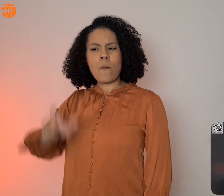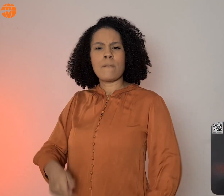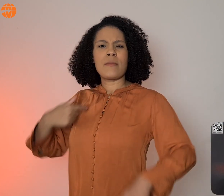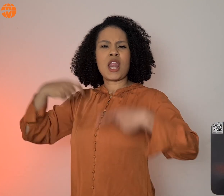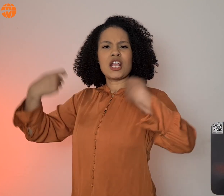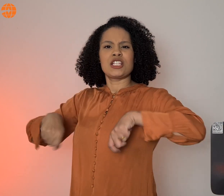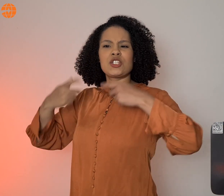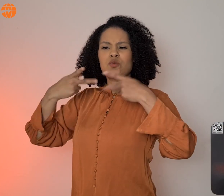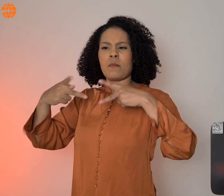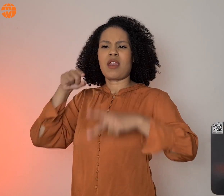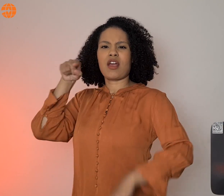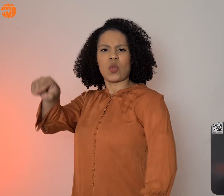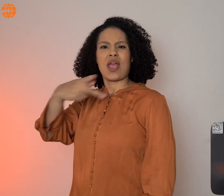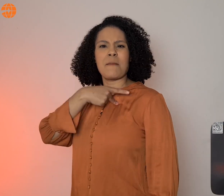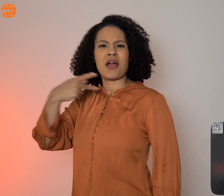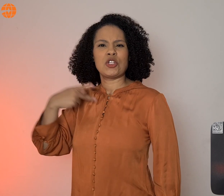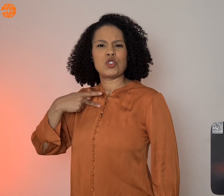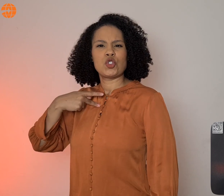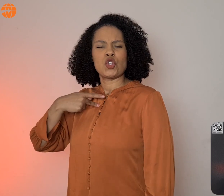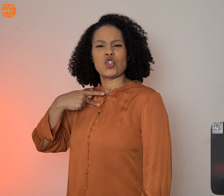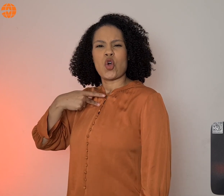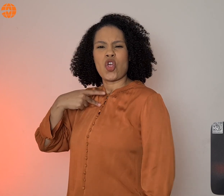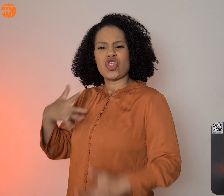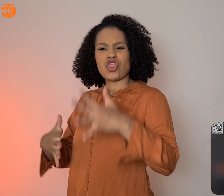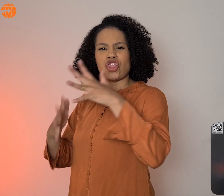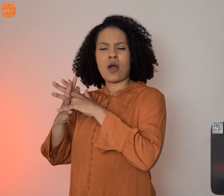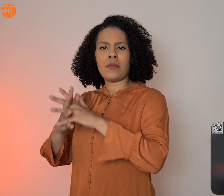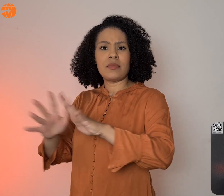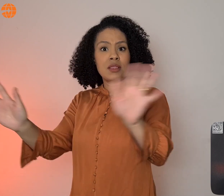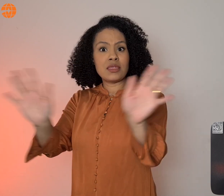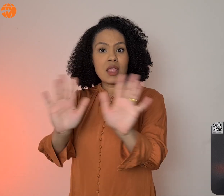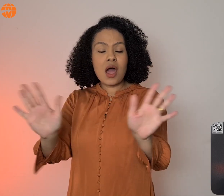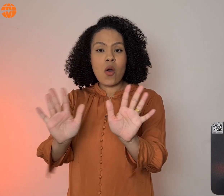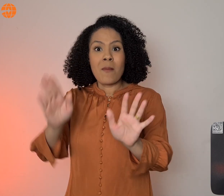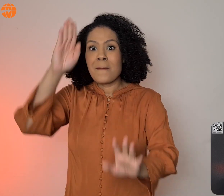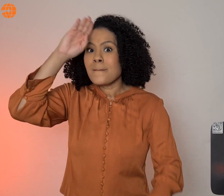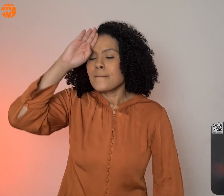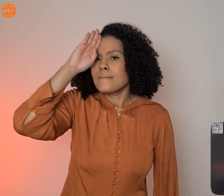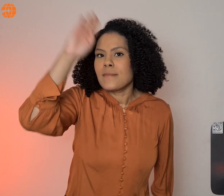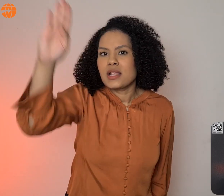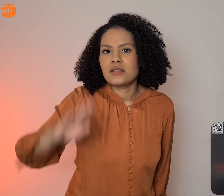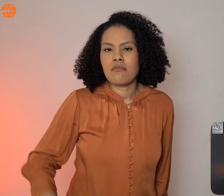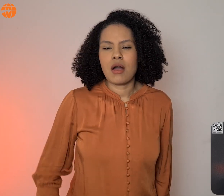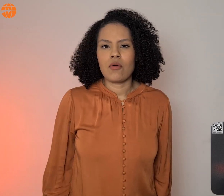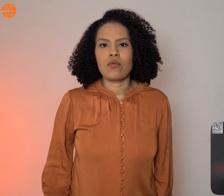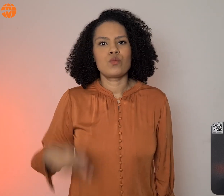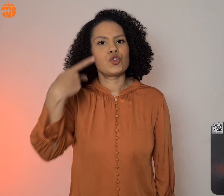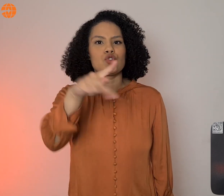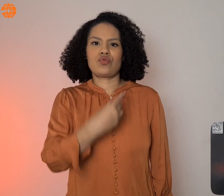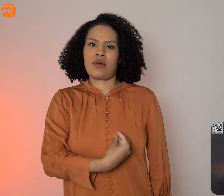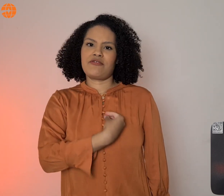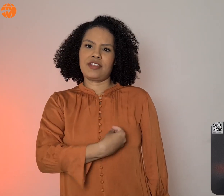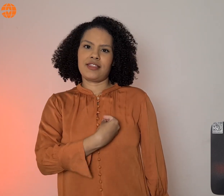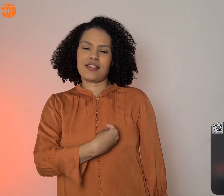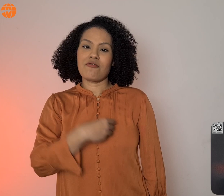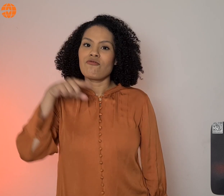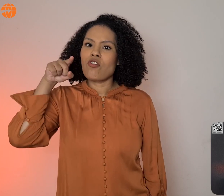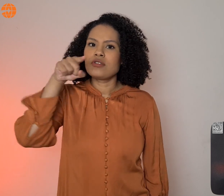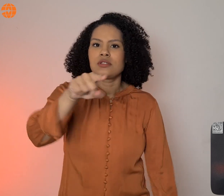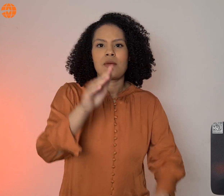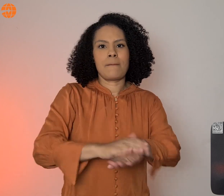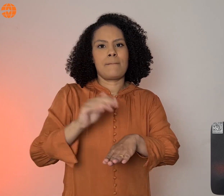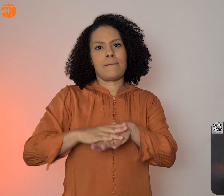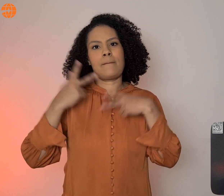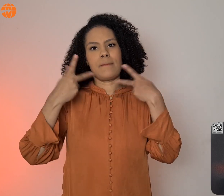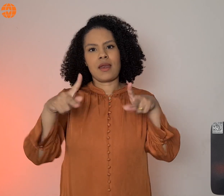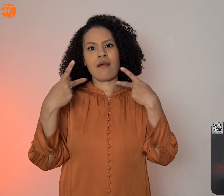need most is you. Entenda, o pregador que você mais precisa é você. See, David recognized this. He recognized that